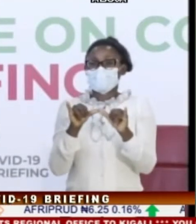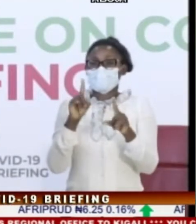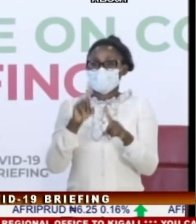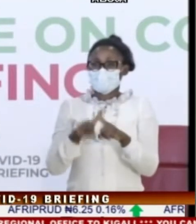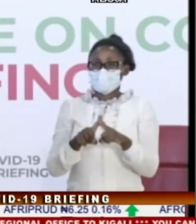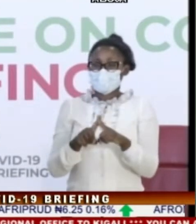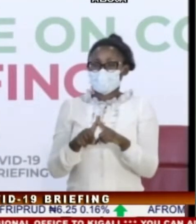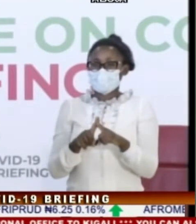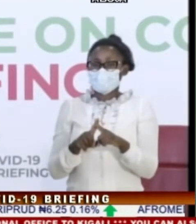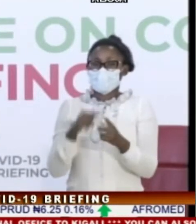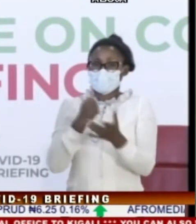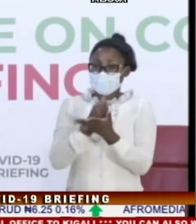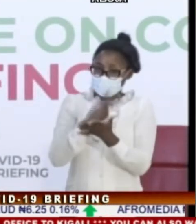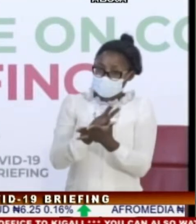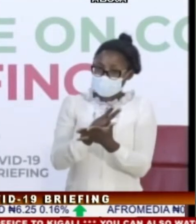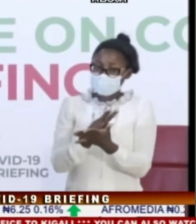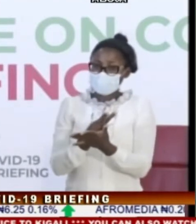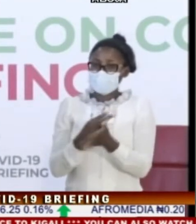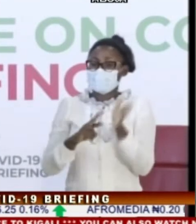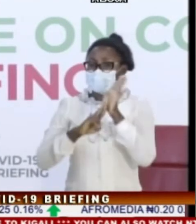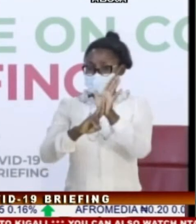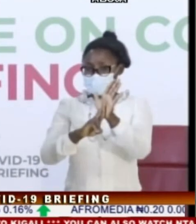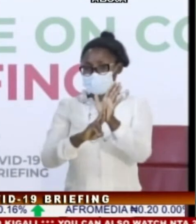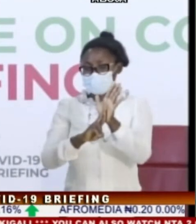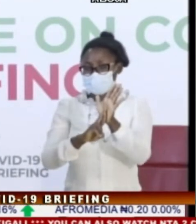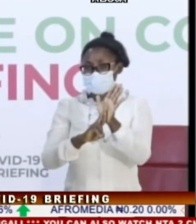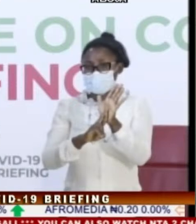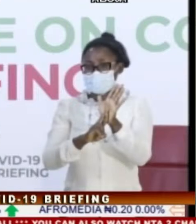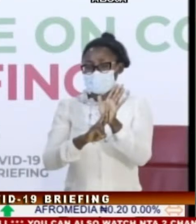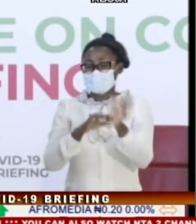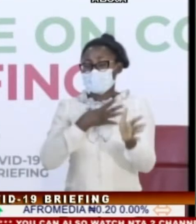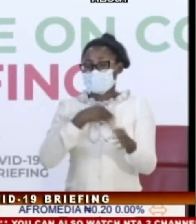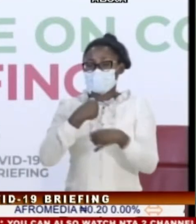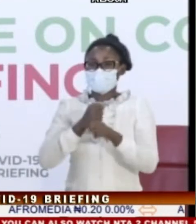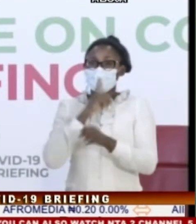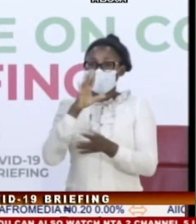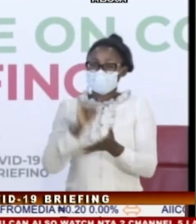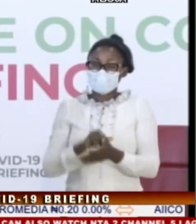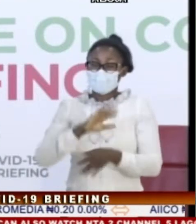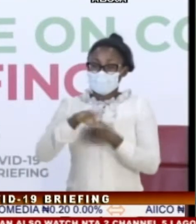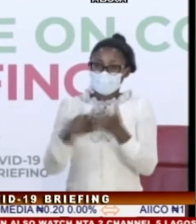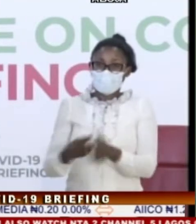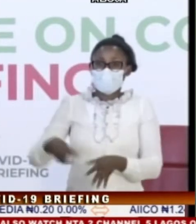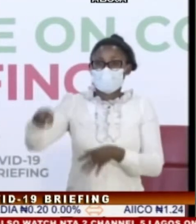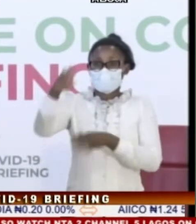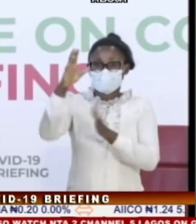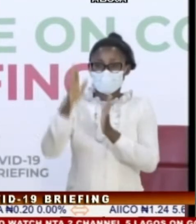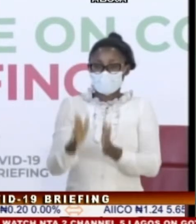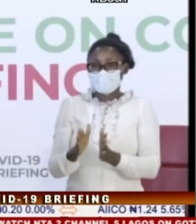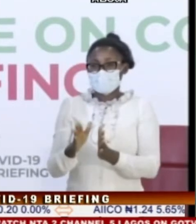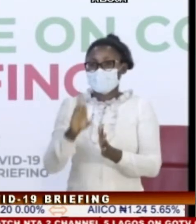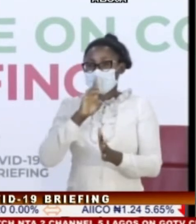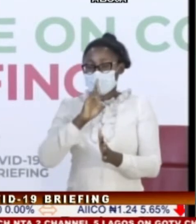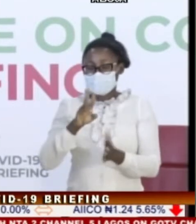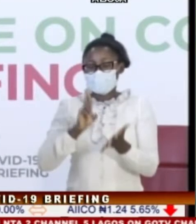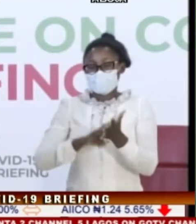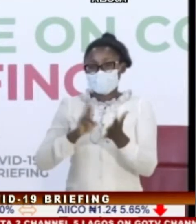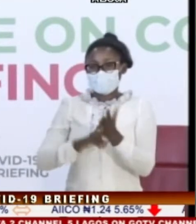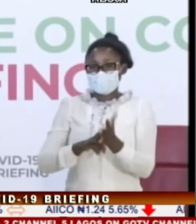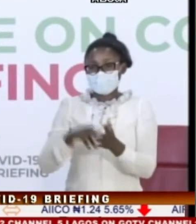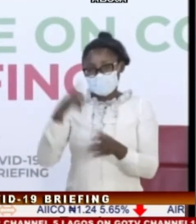to validate results and ensure that all passengers are registered on the